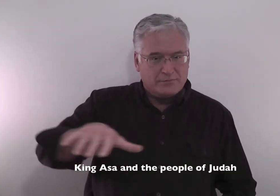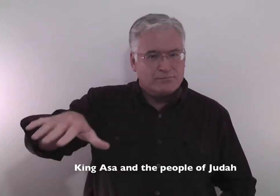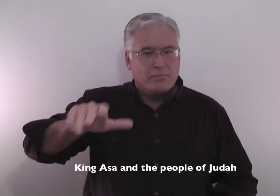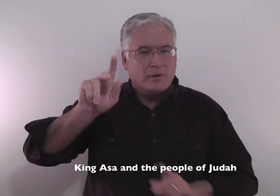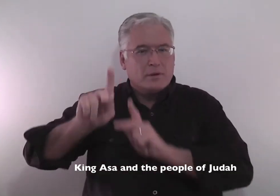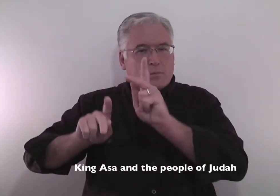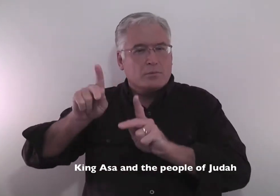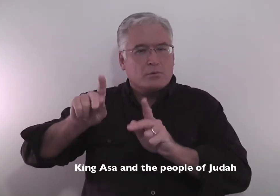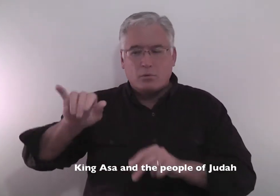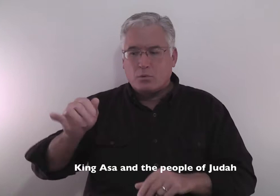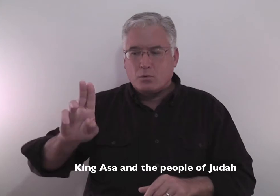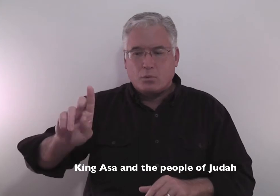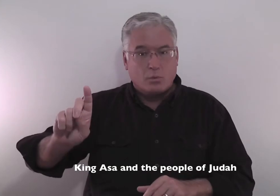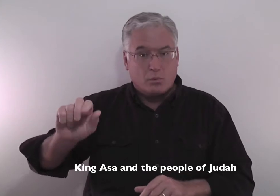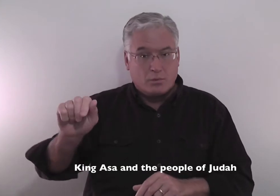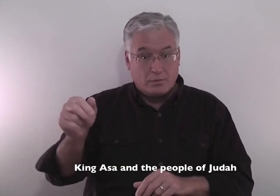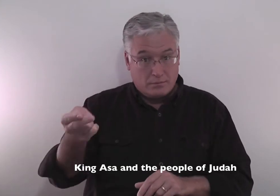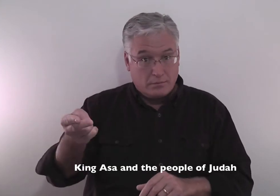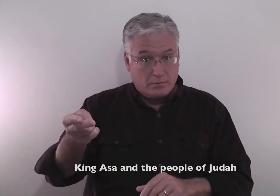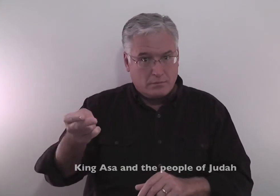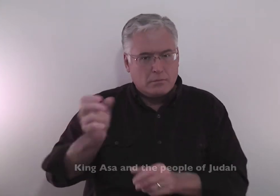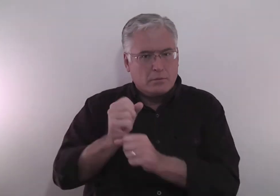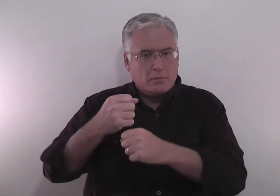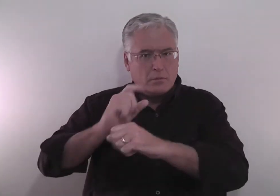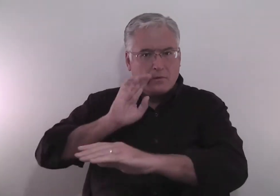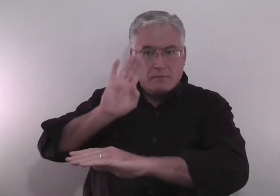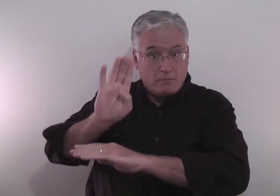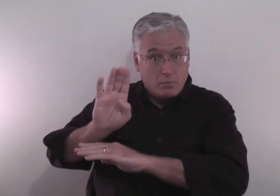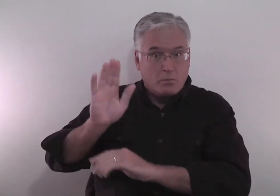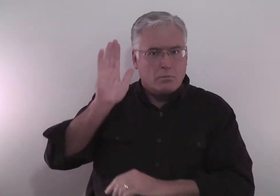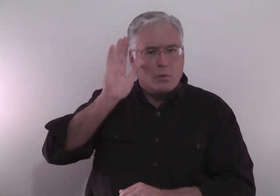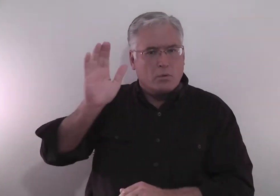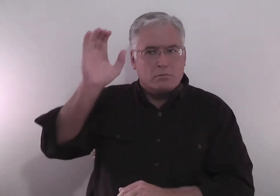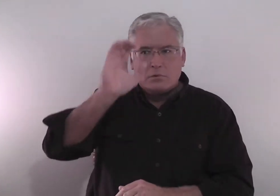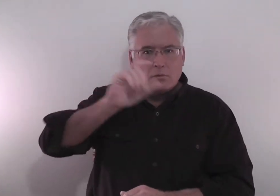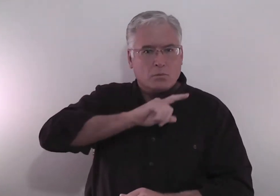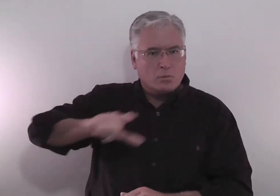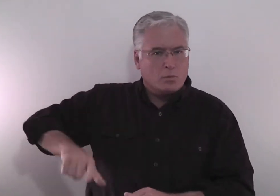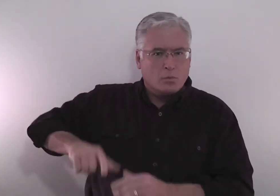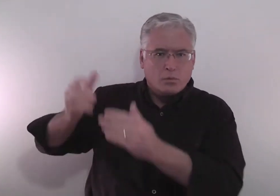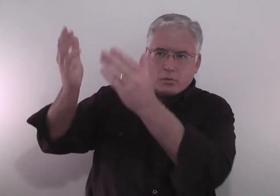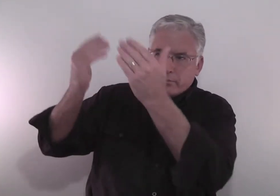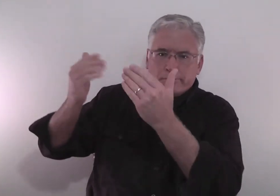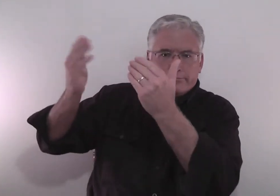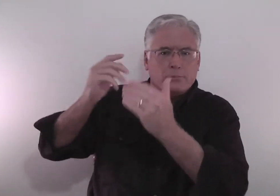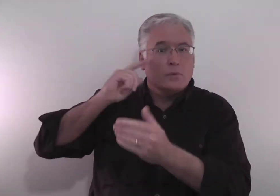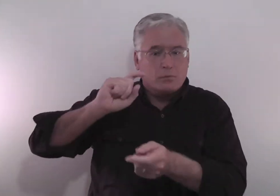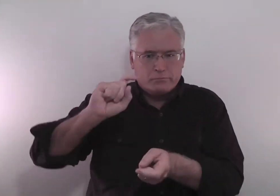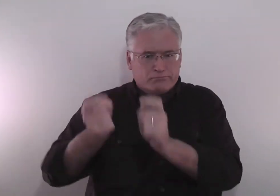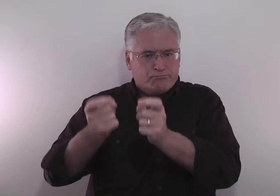Also, King Asa and the people of Judah. Now, they made vows when they were